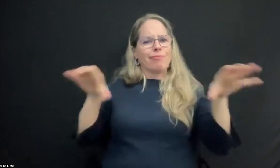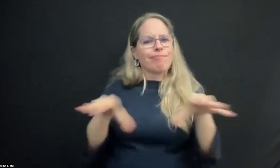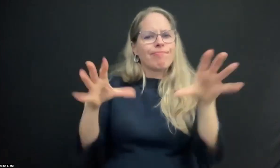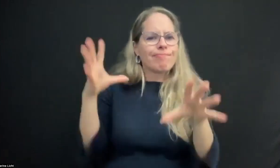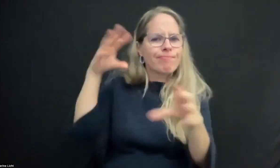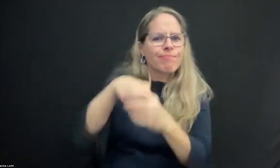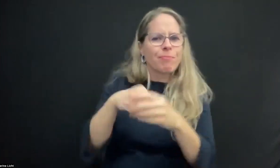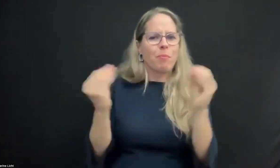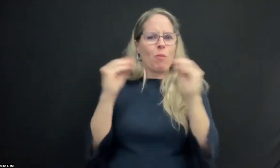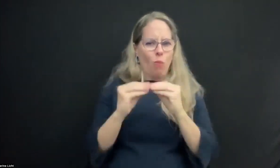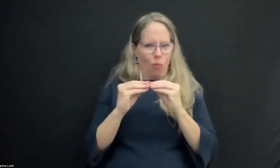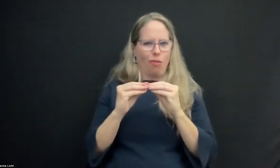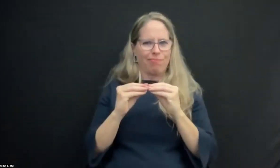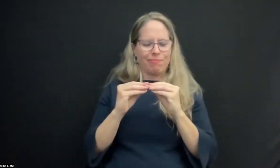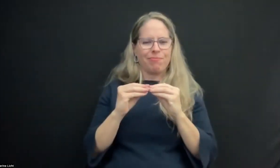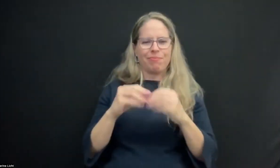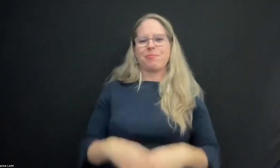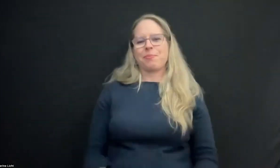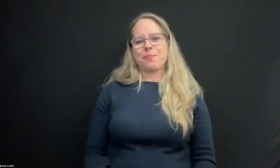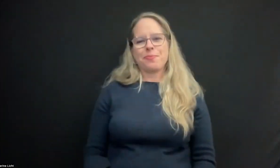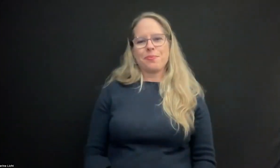we do to be involved and improve that?